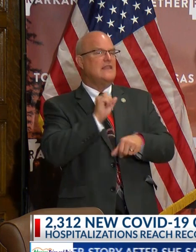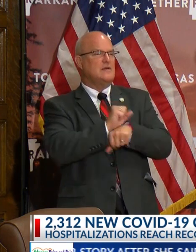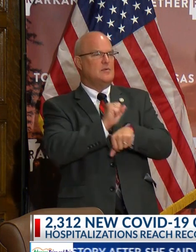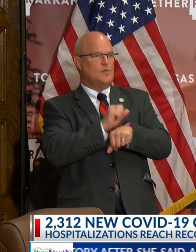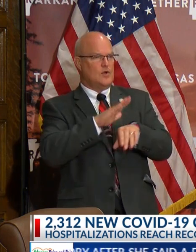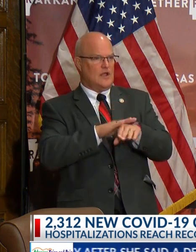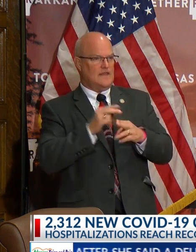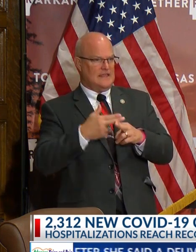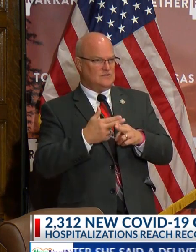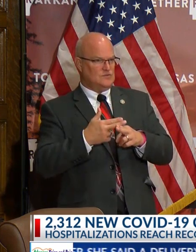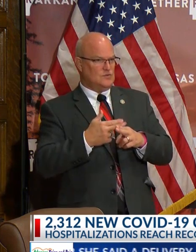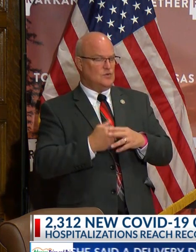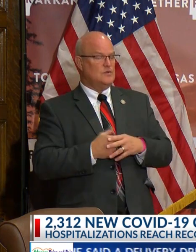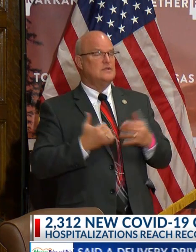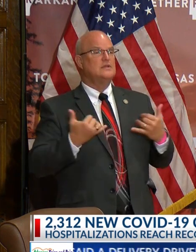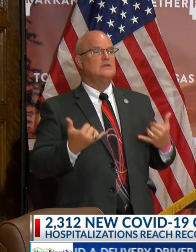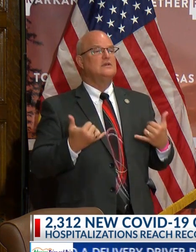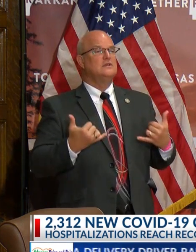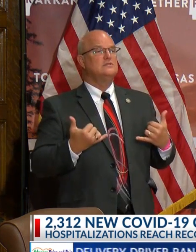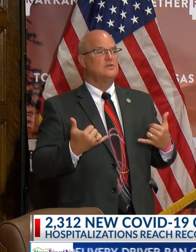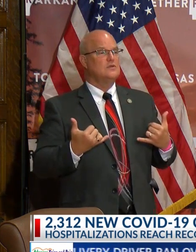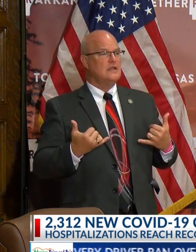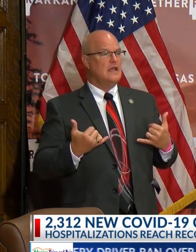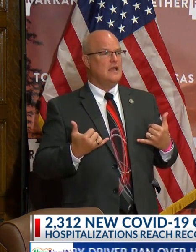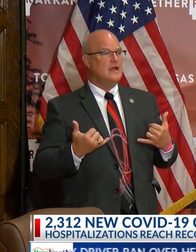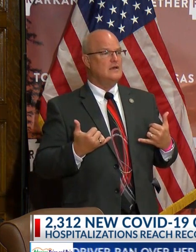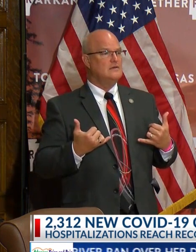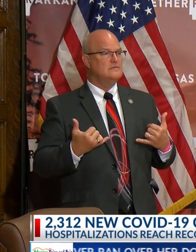future. With that, let me